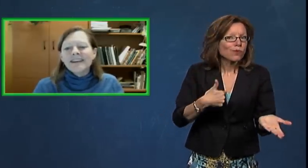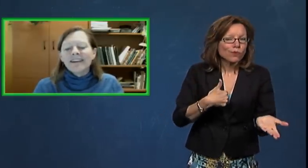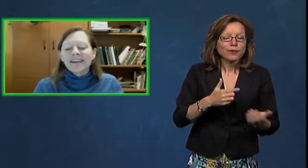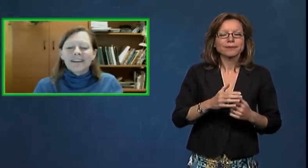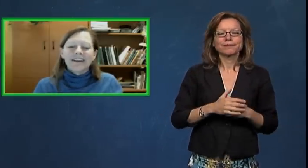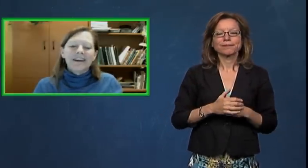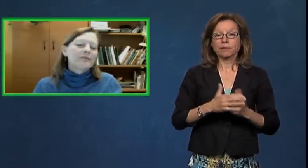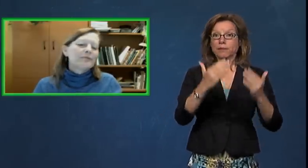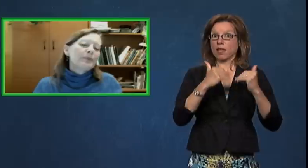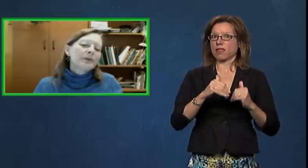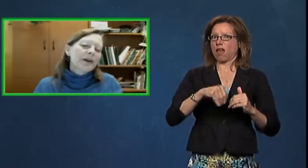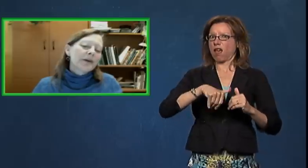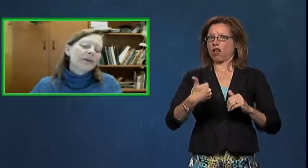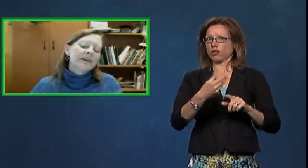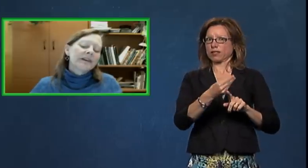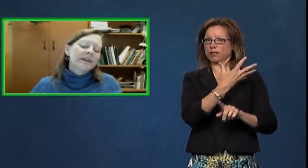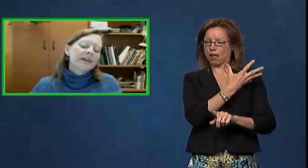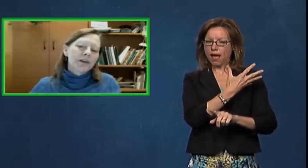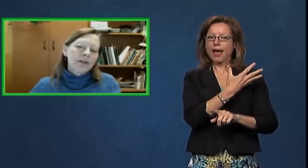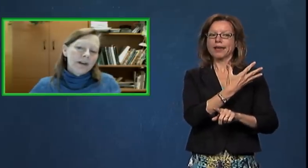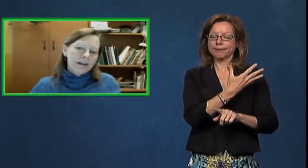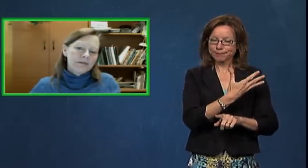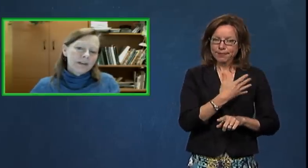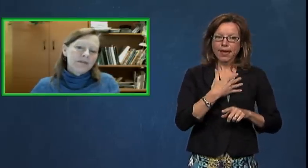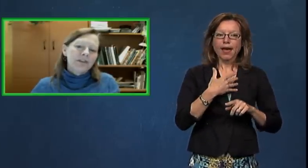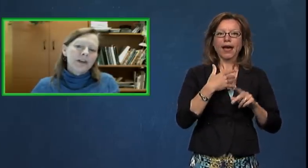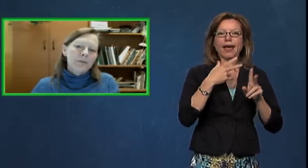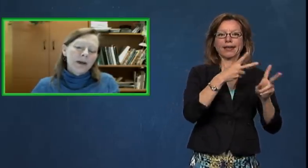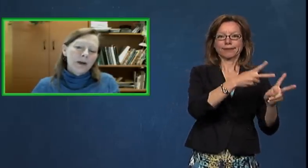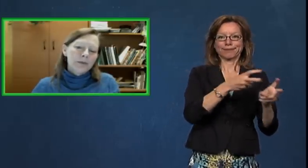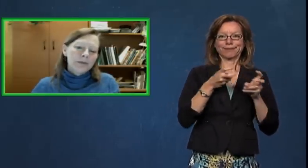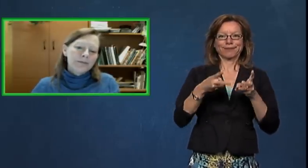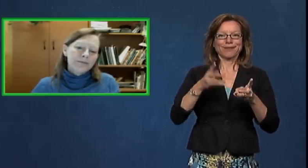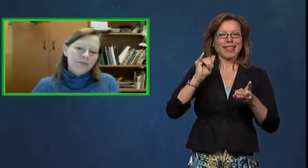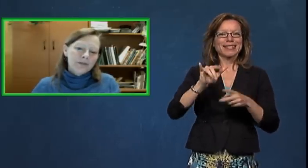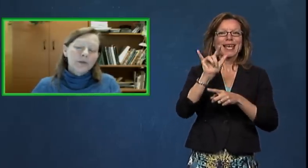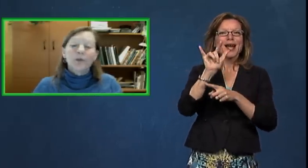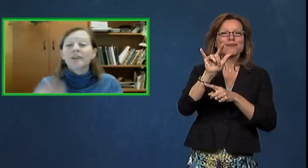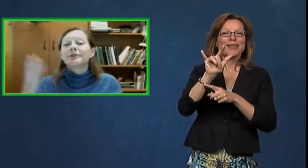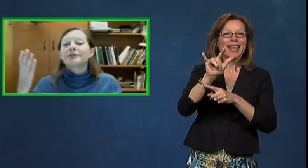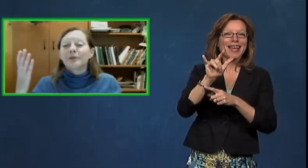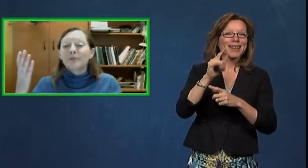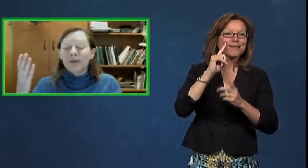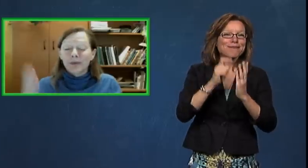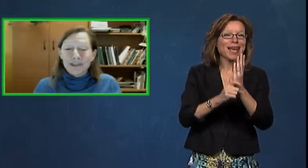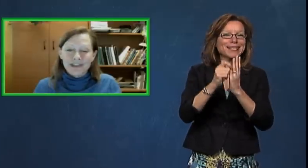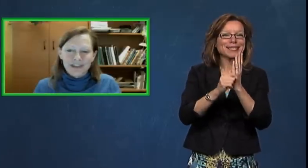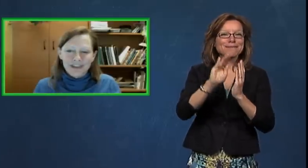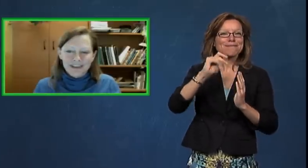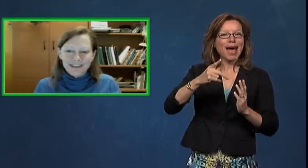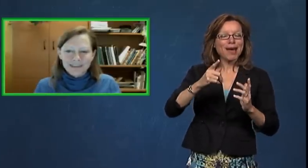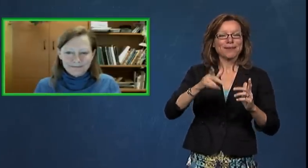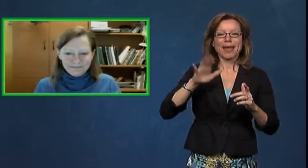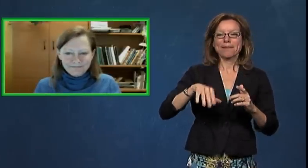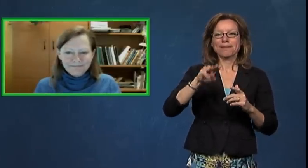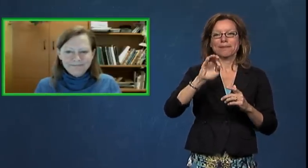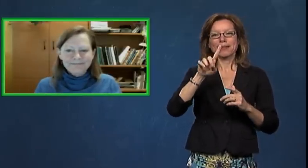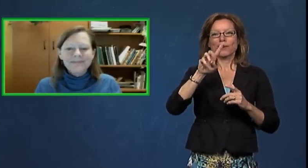Slide 9, I pulled out an airline, a flight map from what used to be Midwest